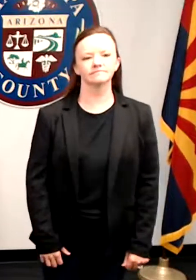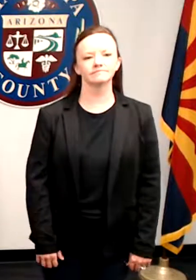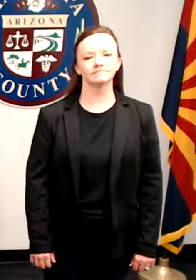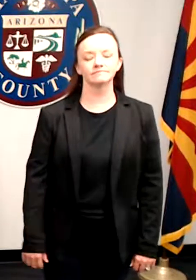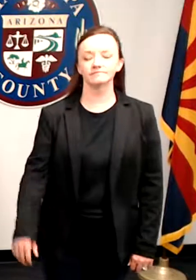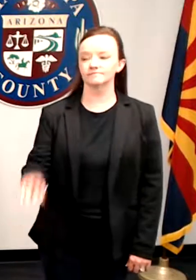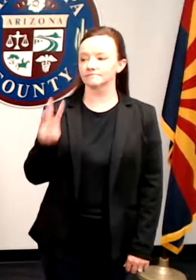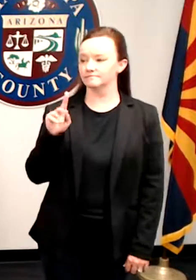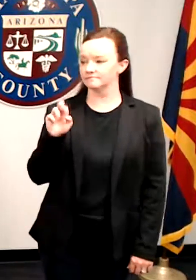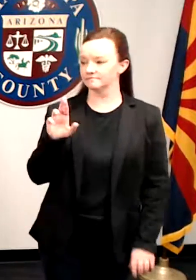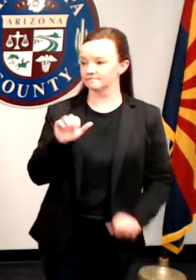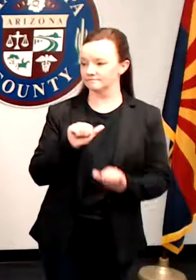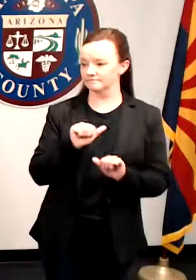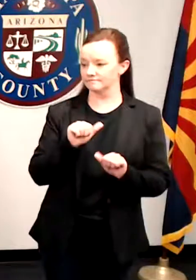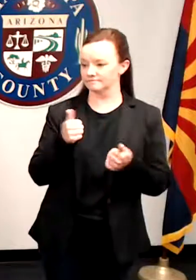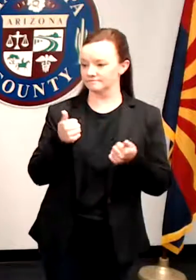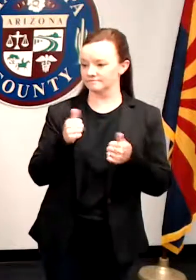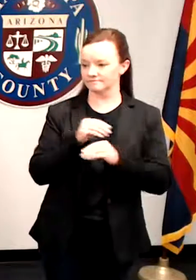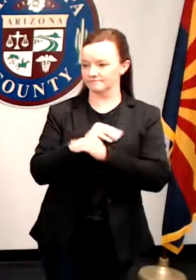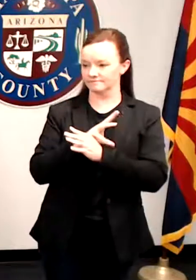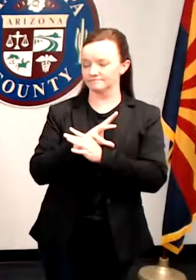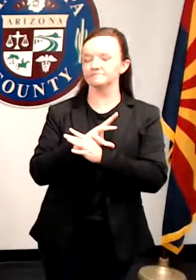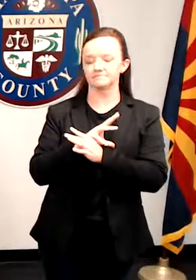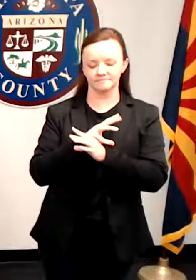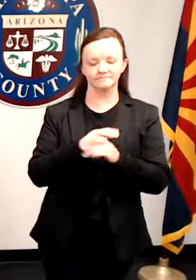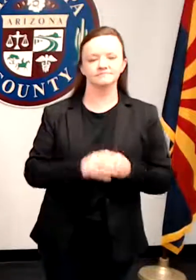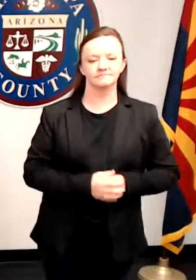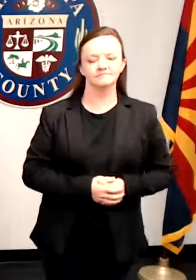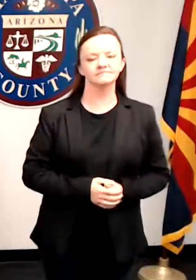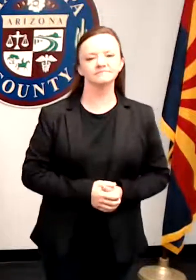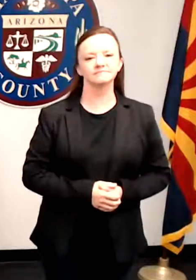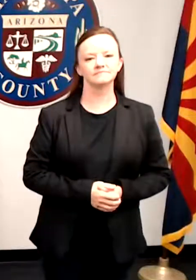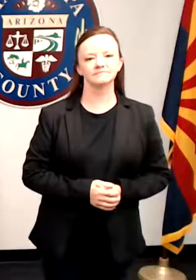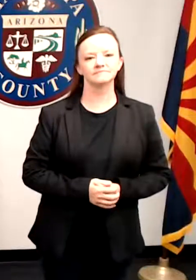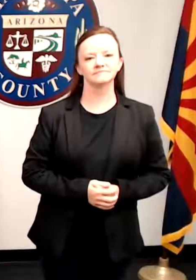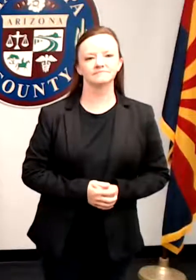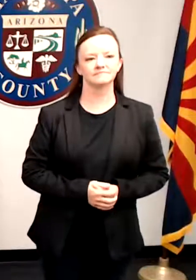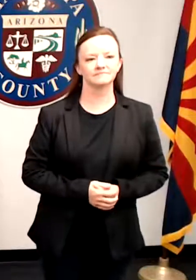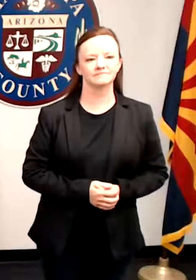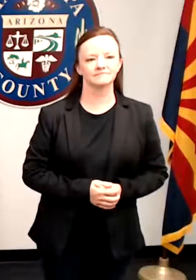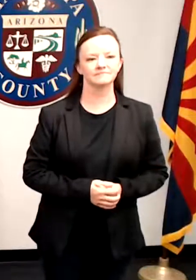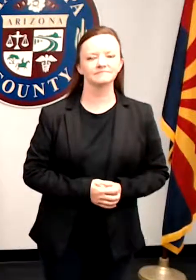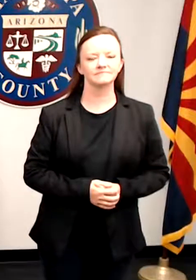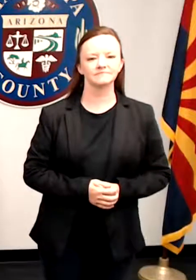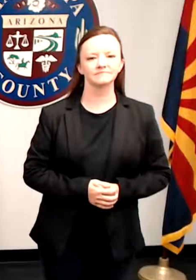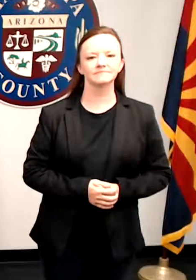So is the webinar live? Great. Broadcast is now starting. All attending are in listen-only mode.